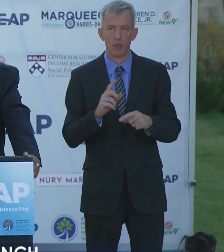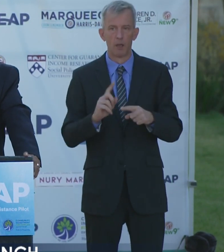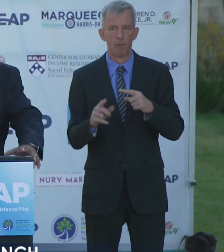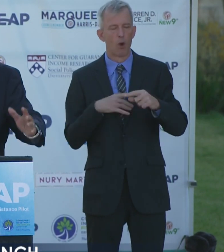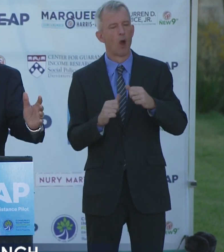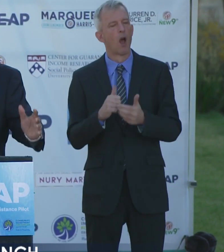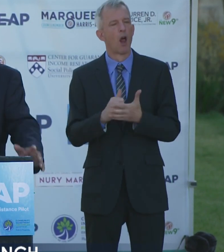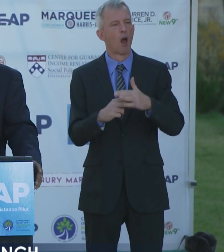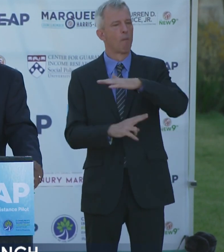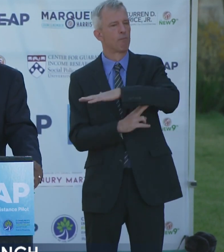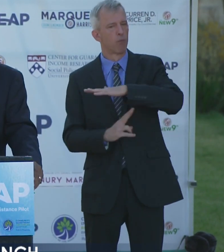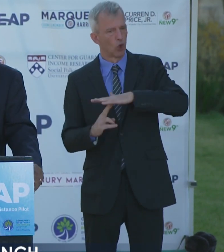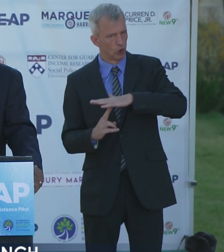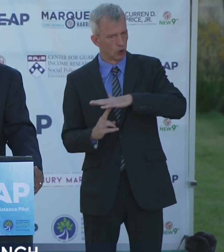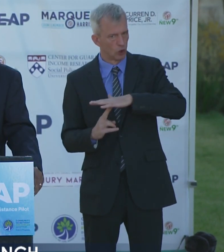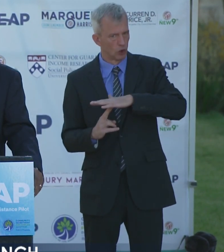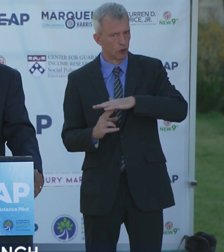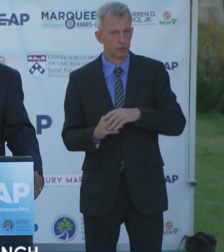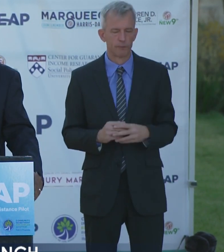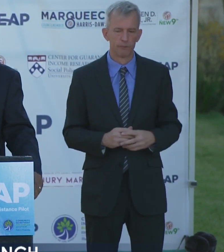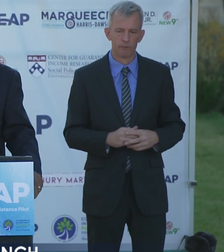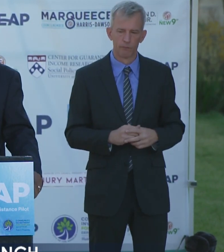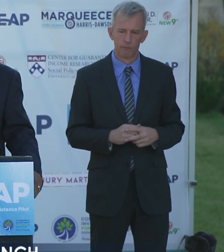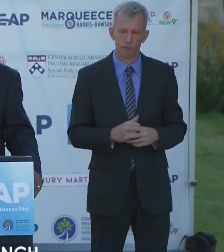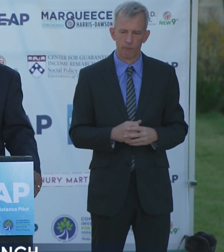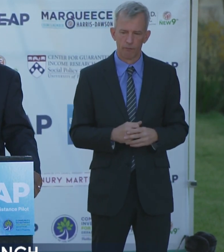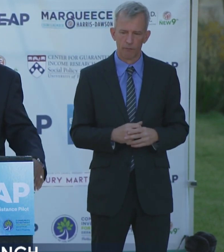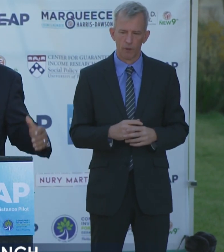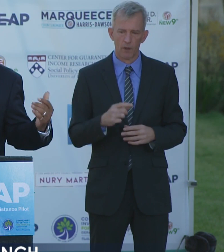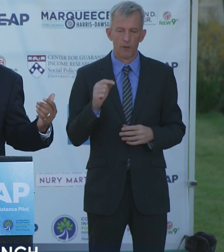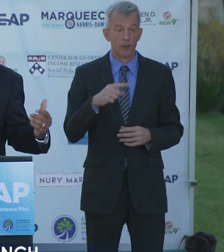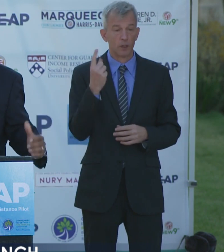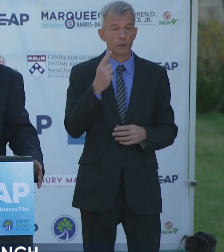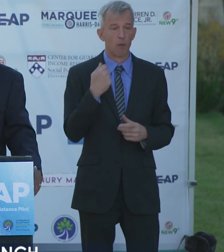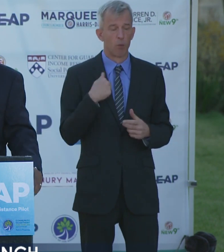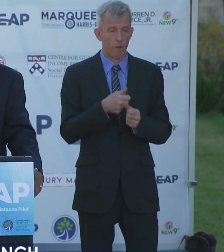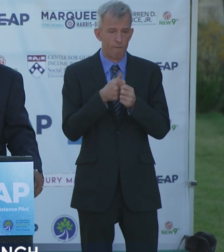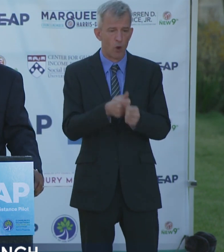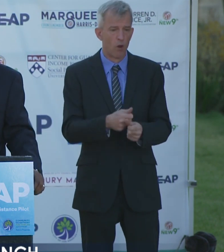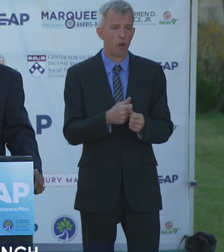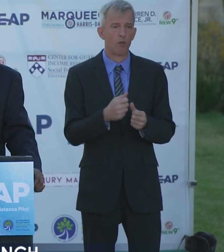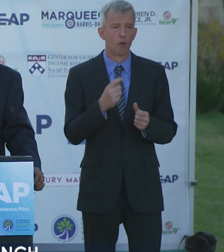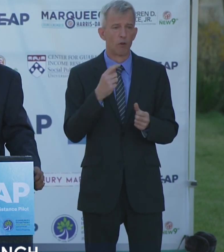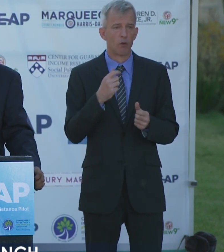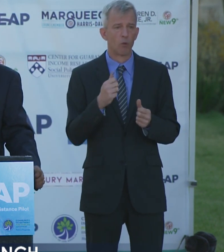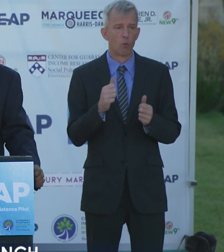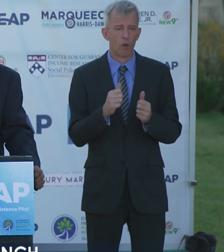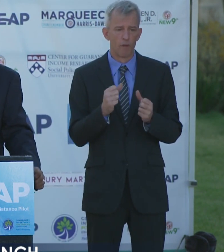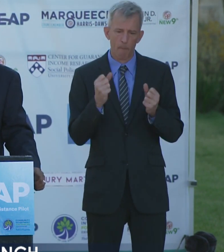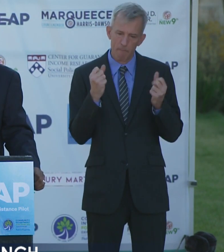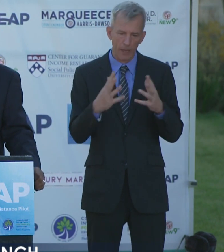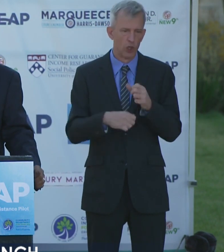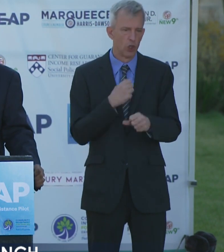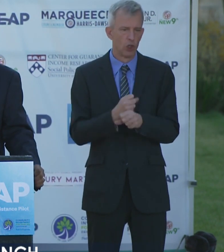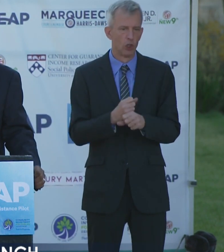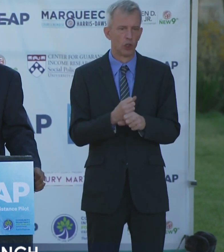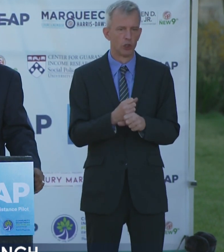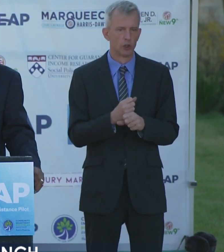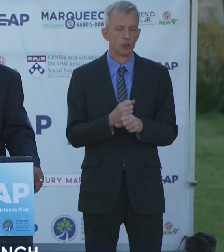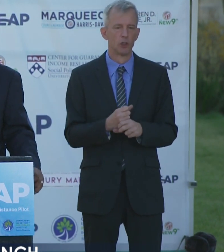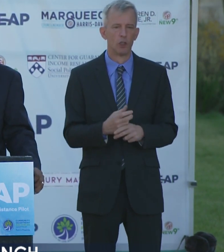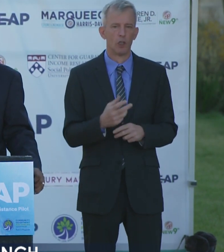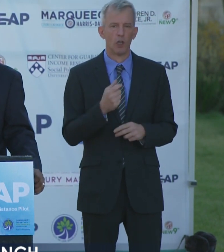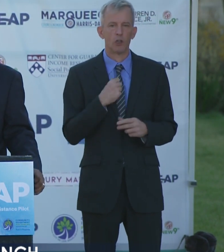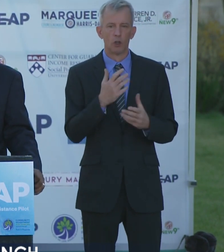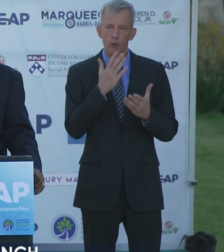following for years with a great deal of interest. And so, again, another shout out to Mayor